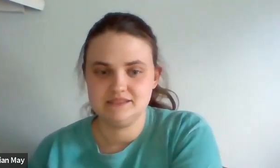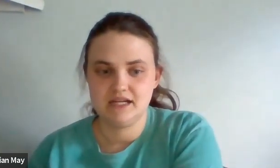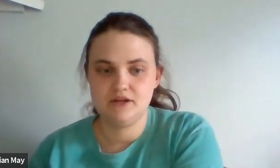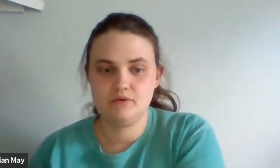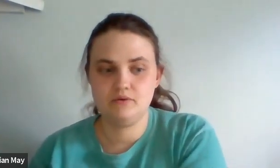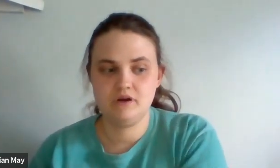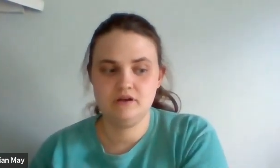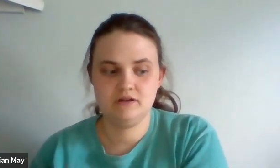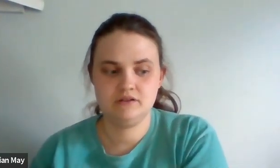I know.